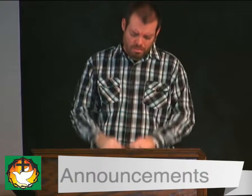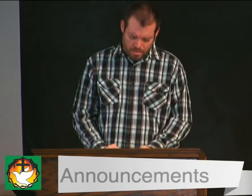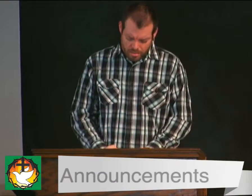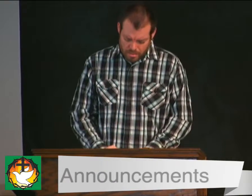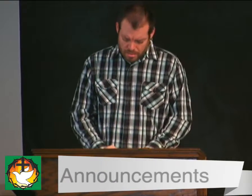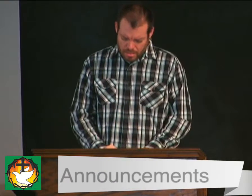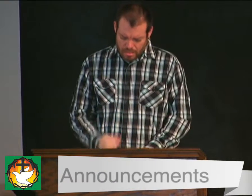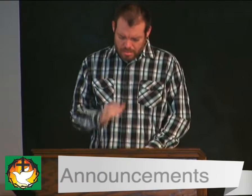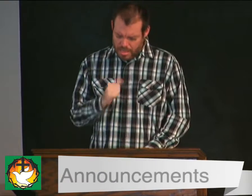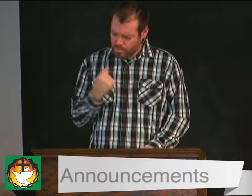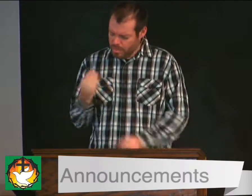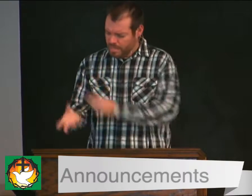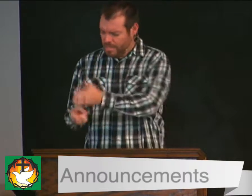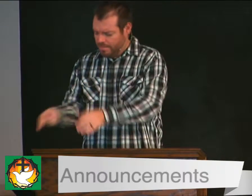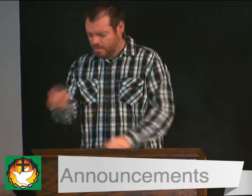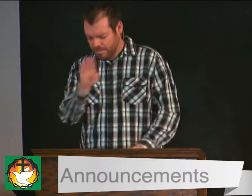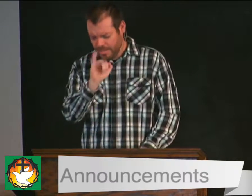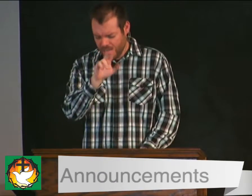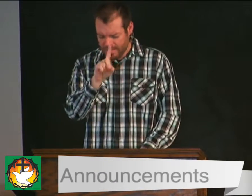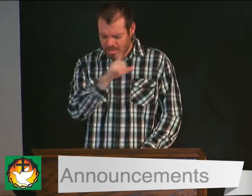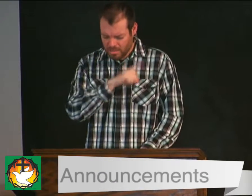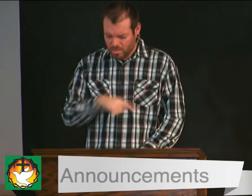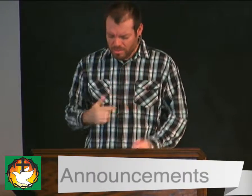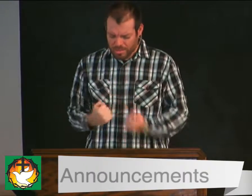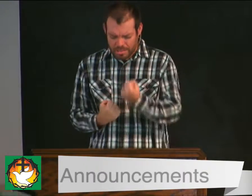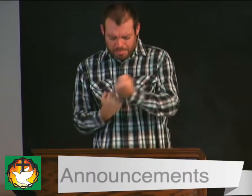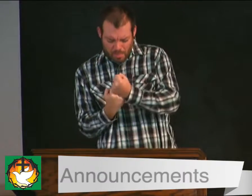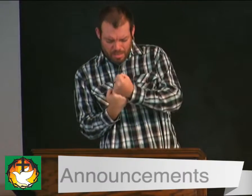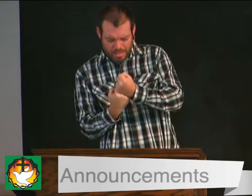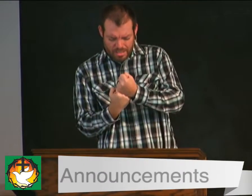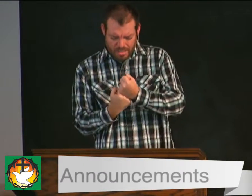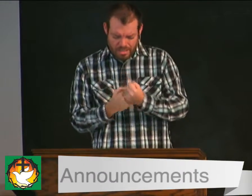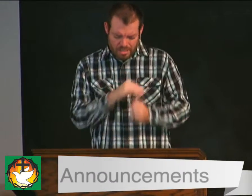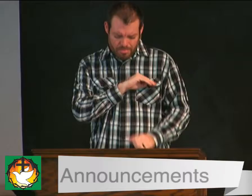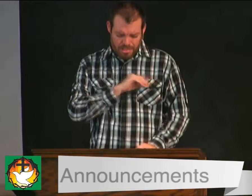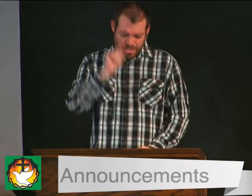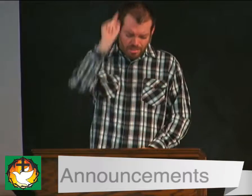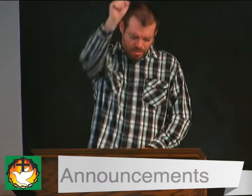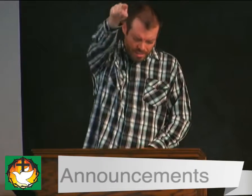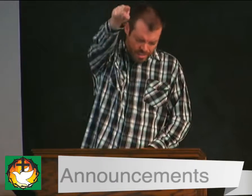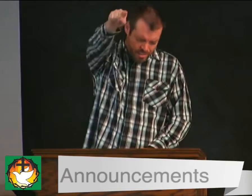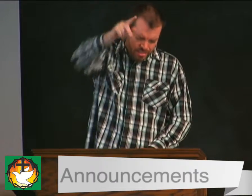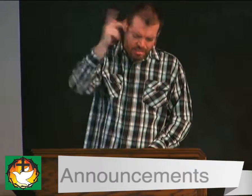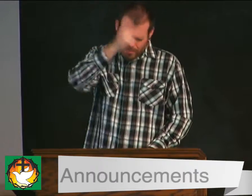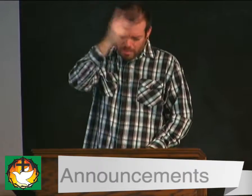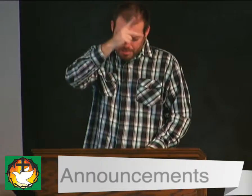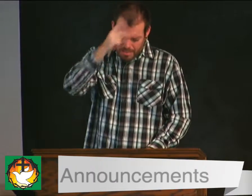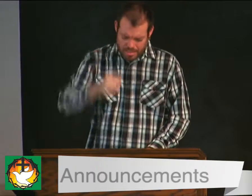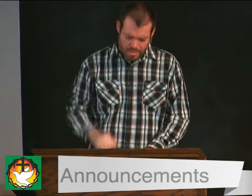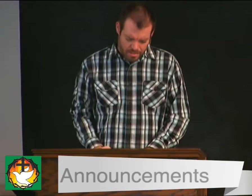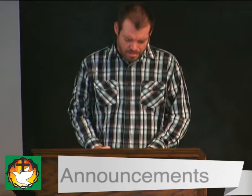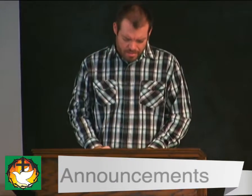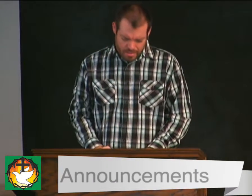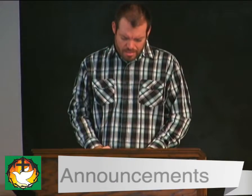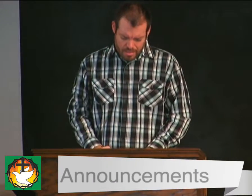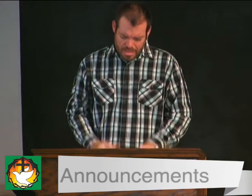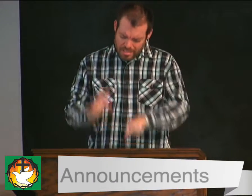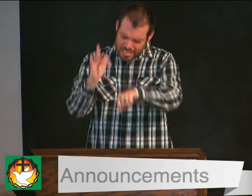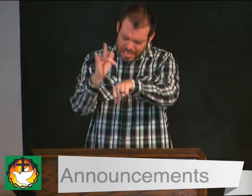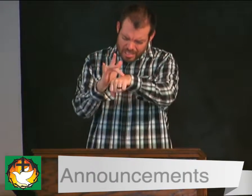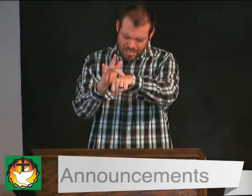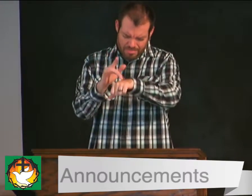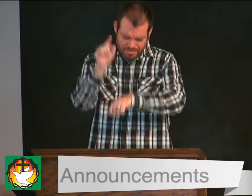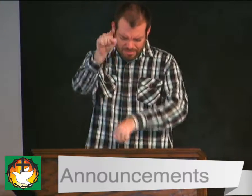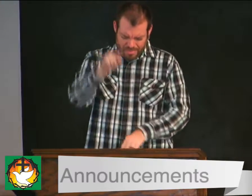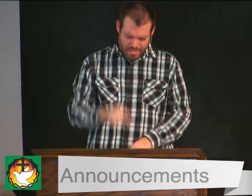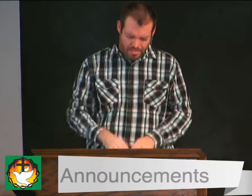more. As we give to BDID, Lord, we support missionaries over there in the Philippines. I see